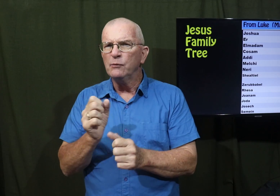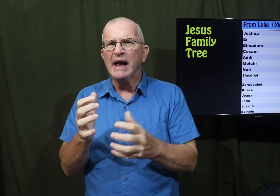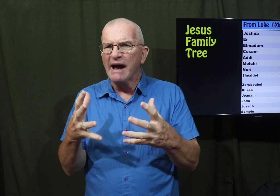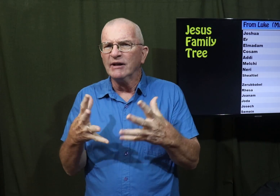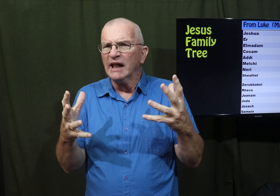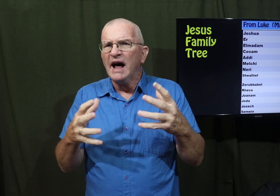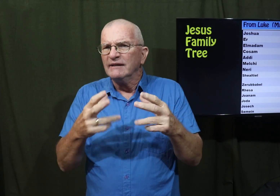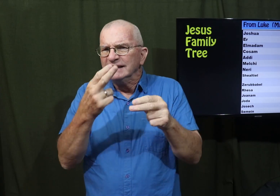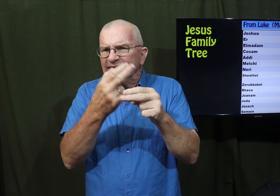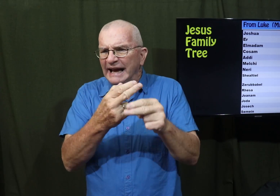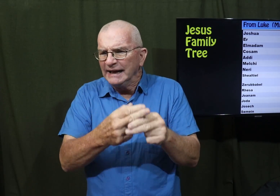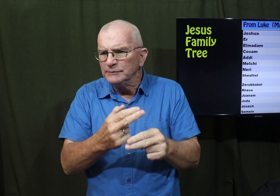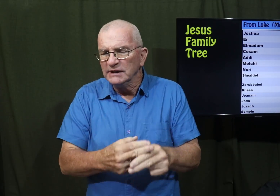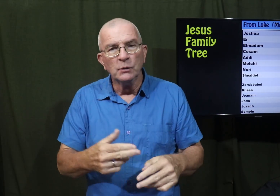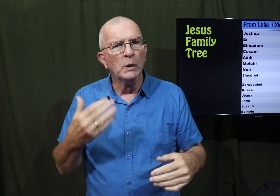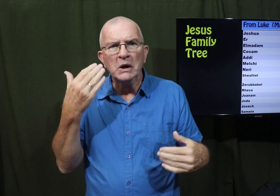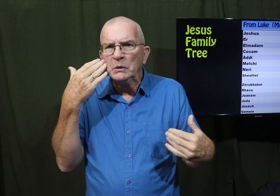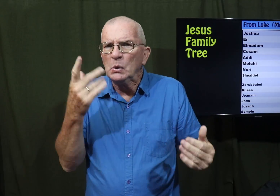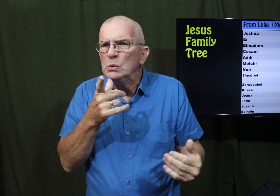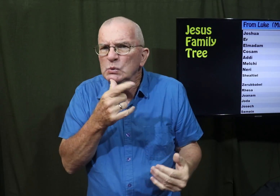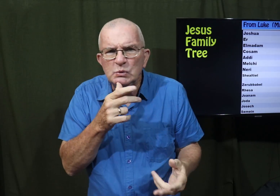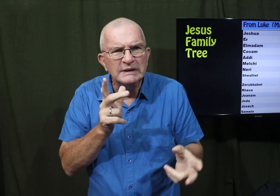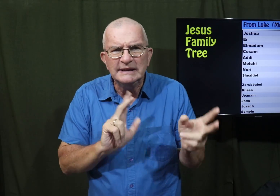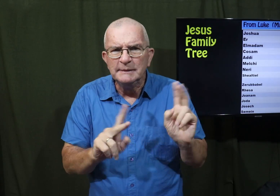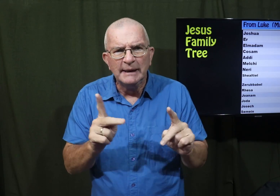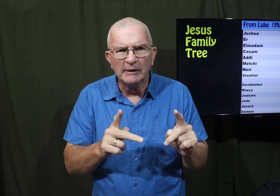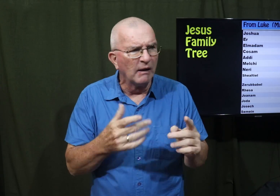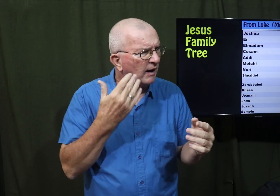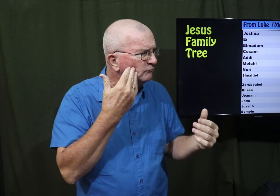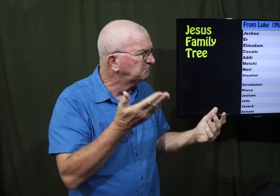Then we have a lot of names that we don't actually know much about them.